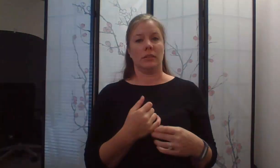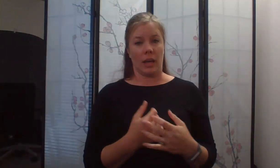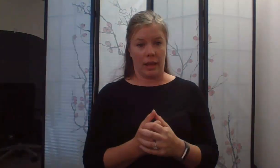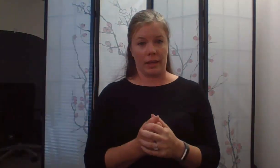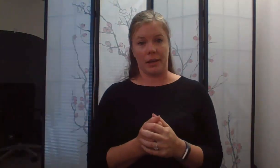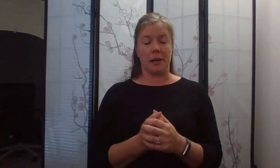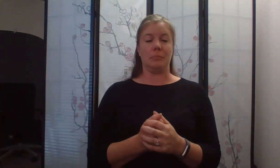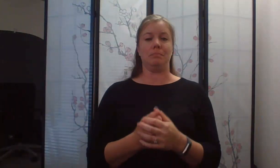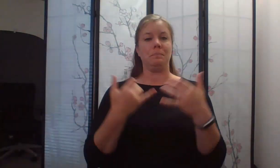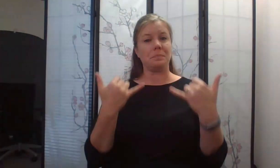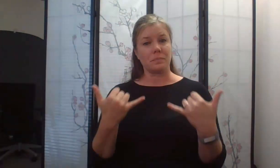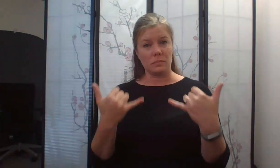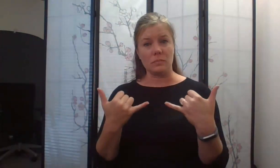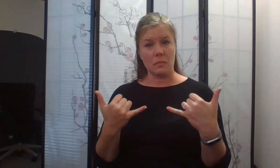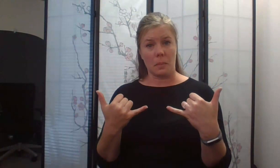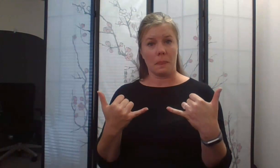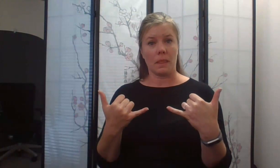look like,